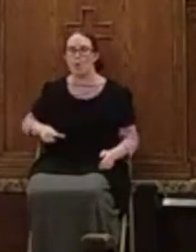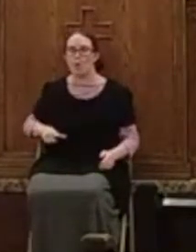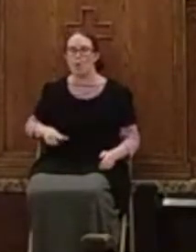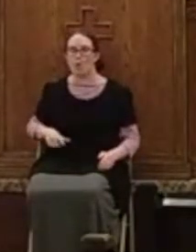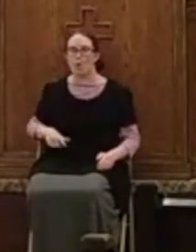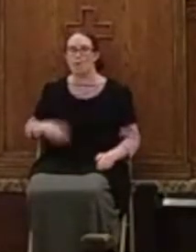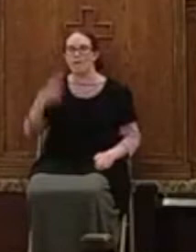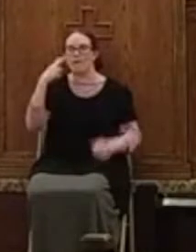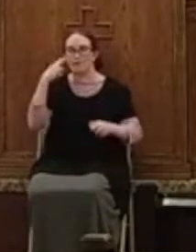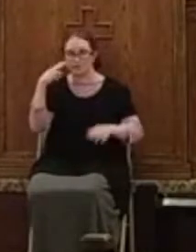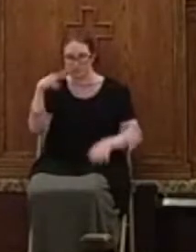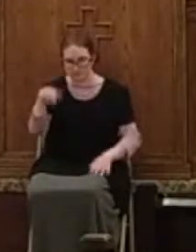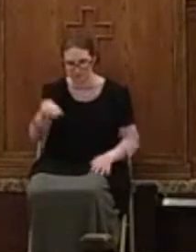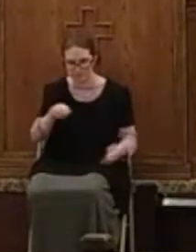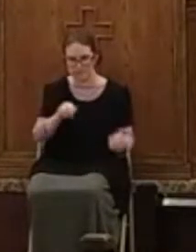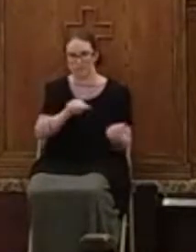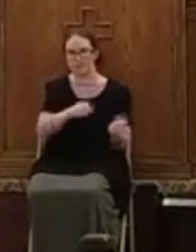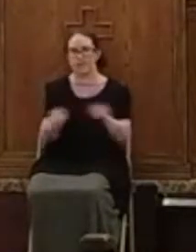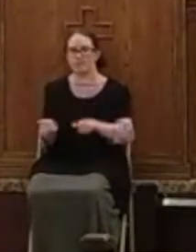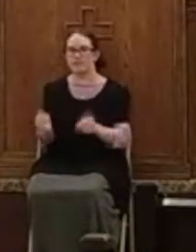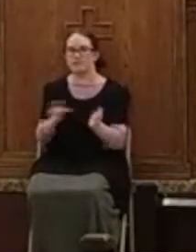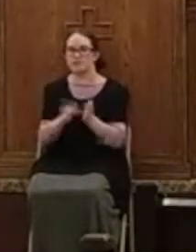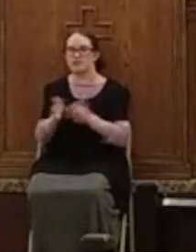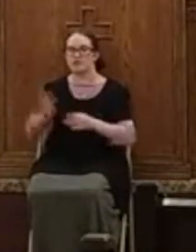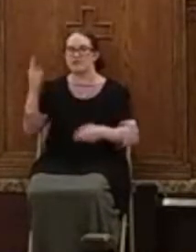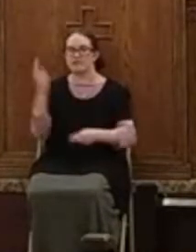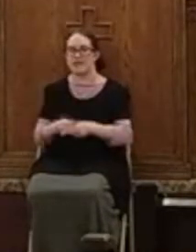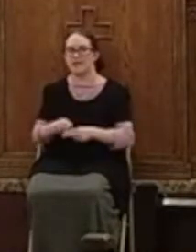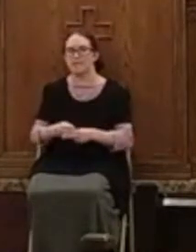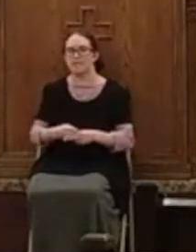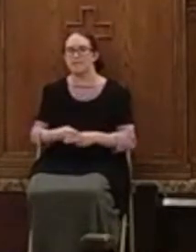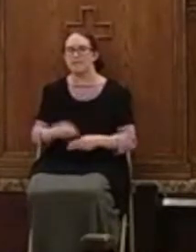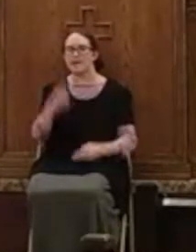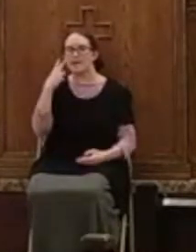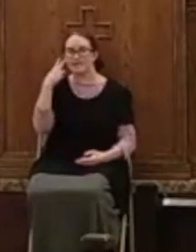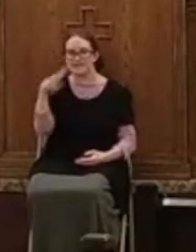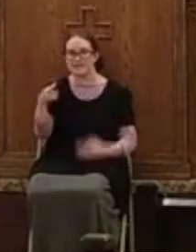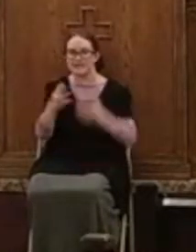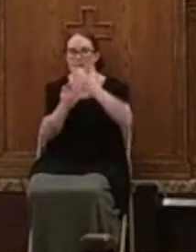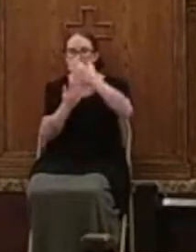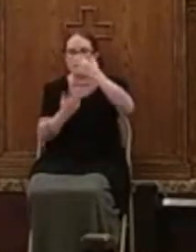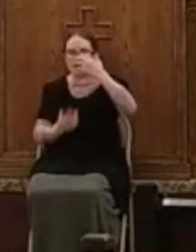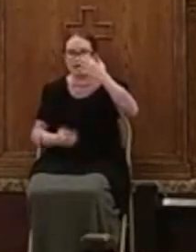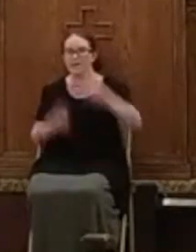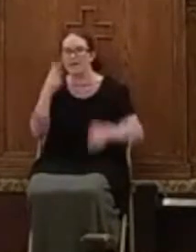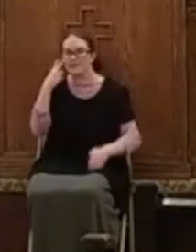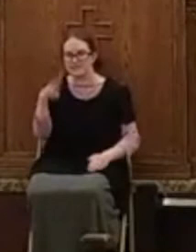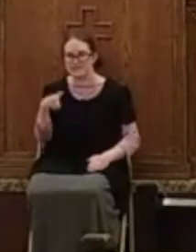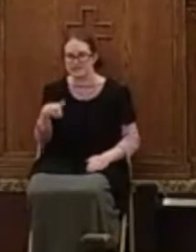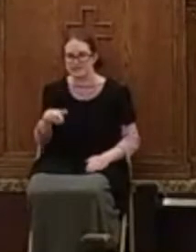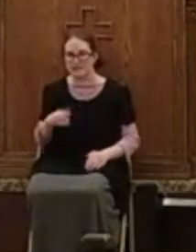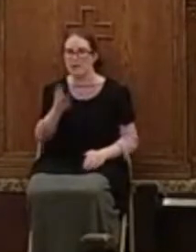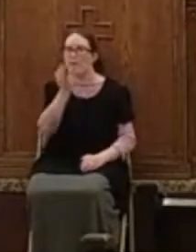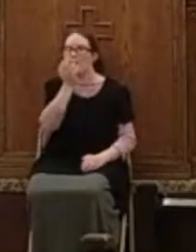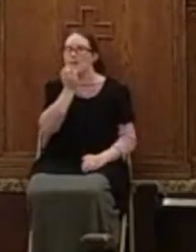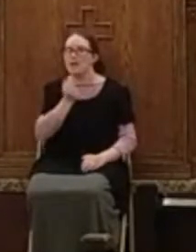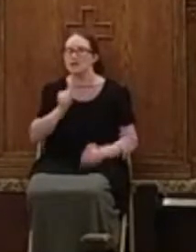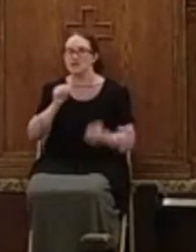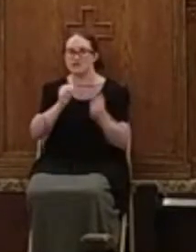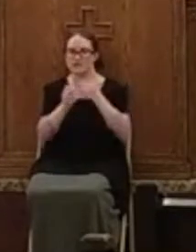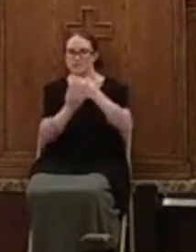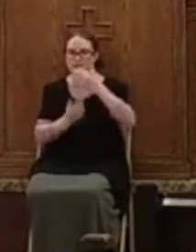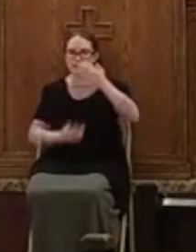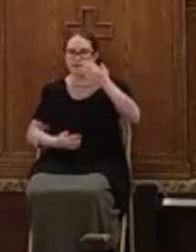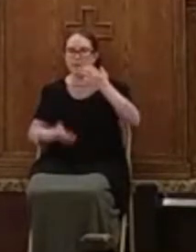down at us that have been baptized in Jesus' name. Amen. He sees blood. He sees precious blood. He sees